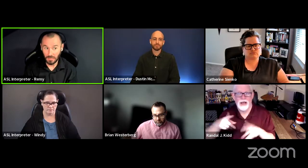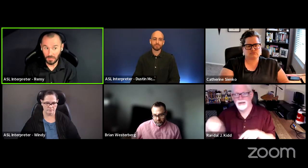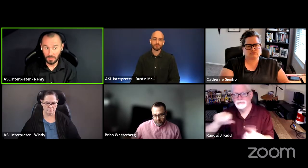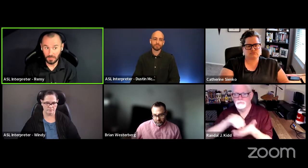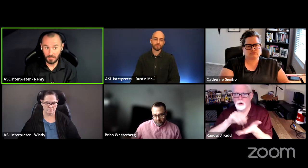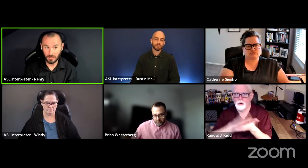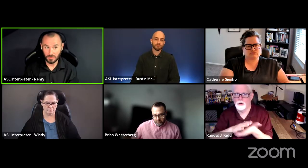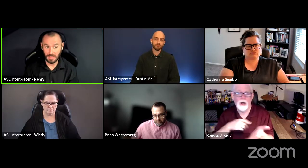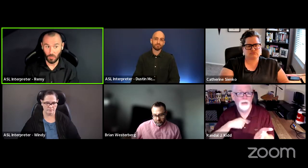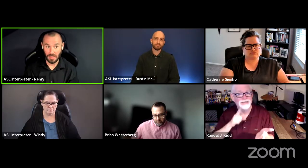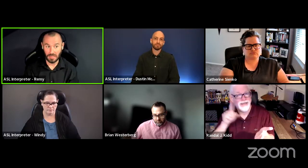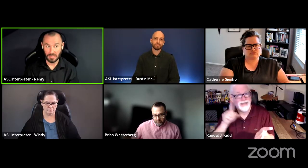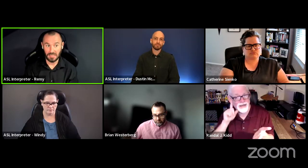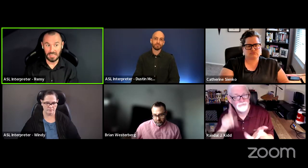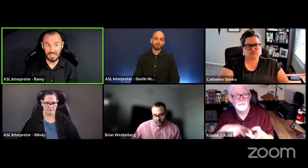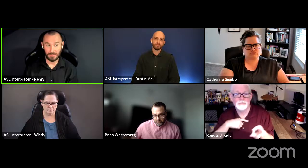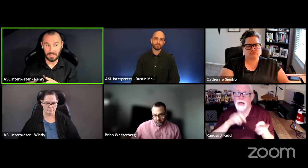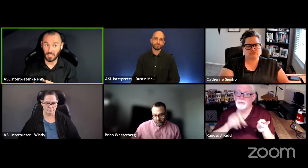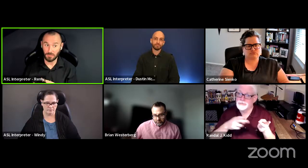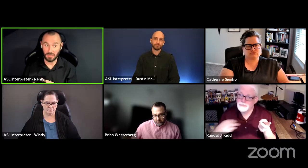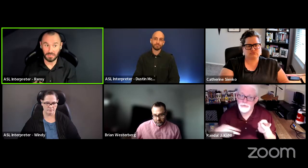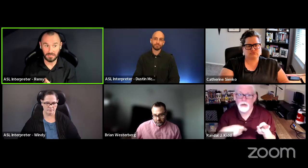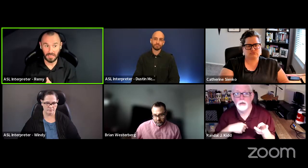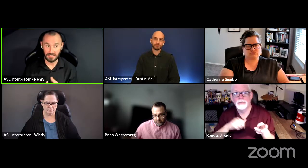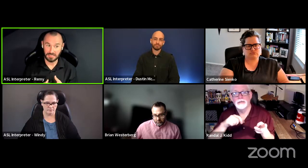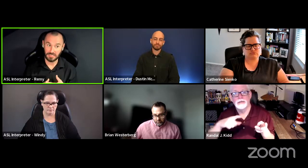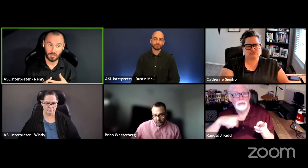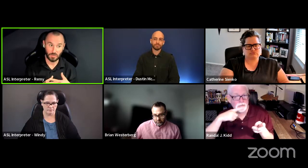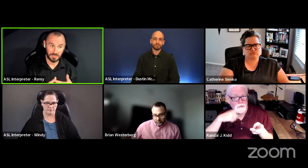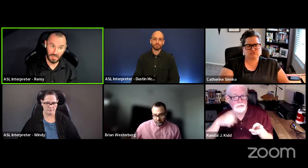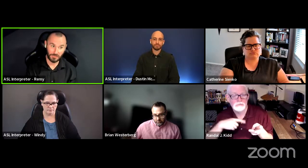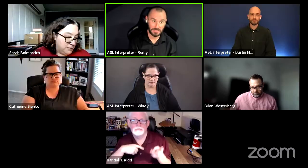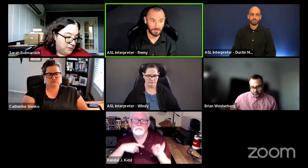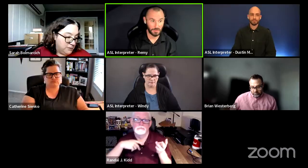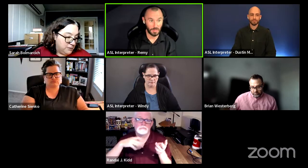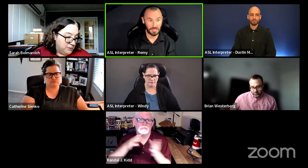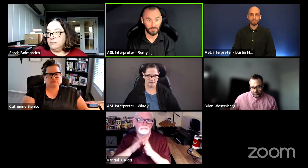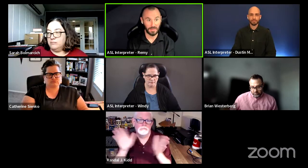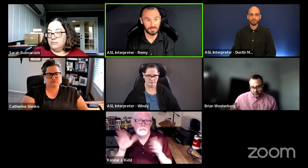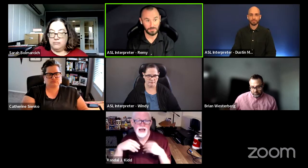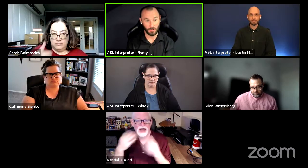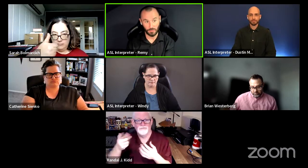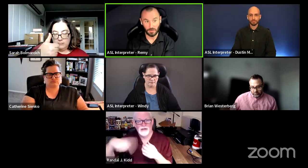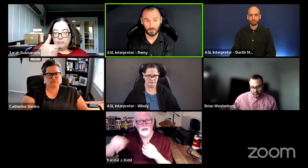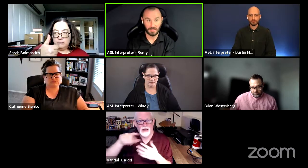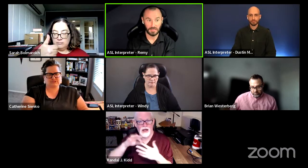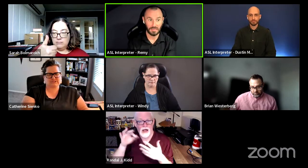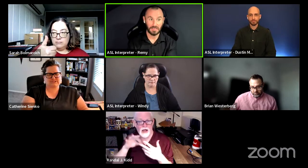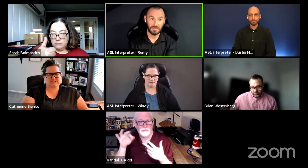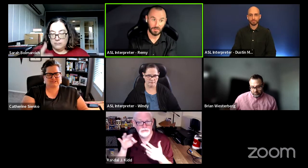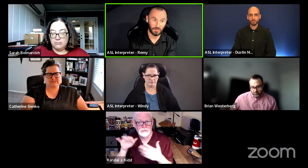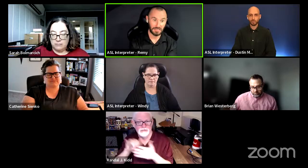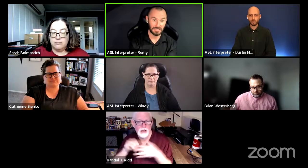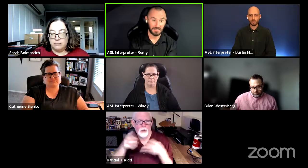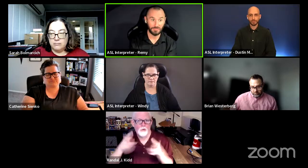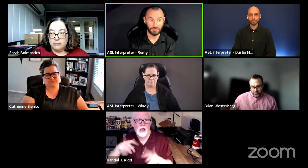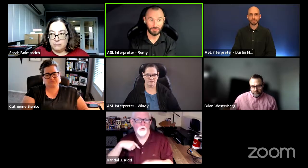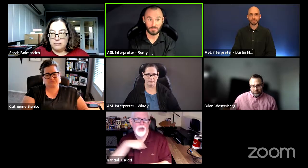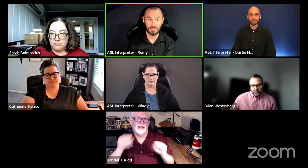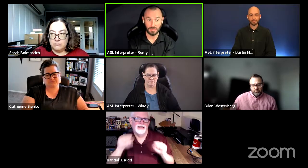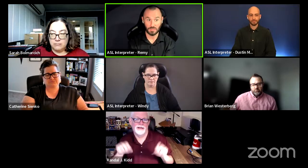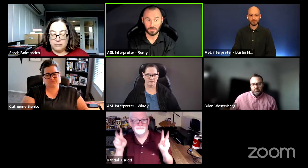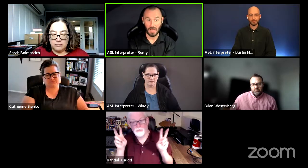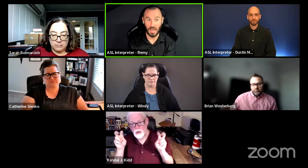community? So that way it can be documented that this individual is deaf, this individual identifies as hard of hearing, to